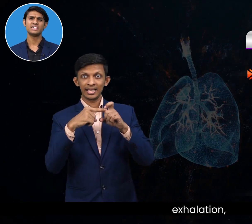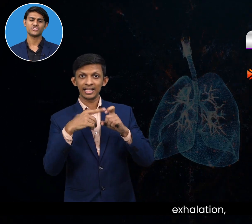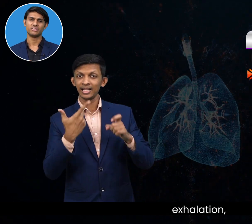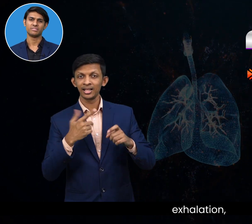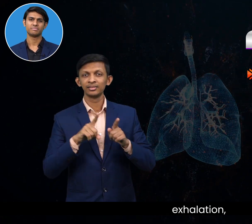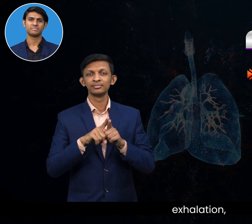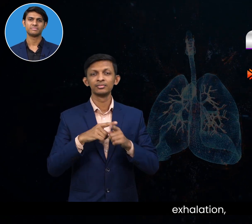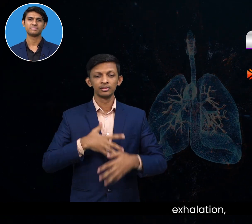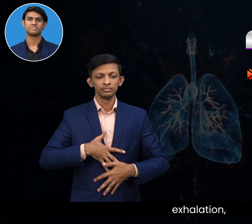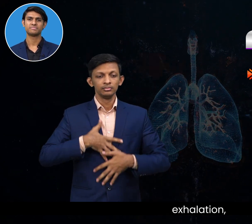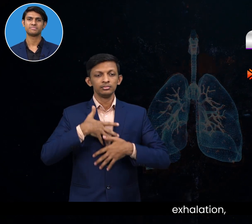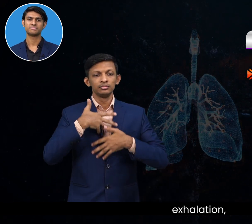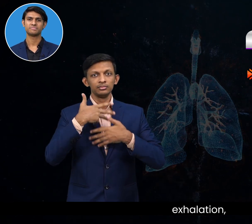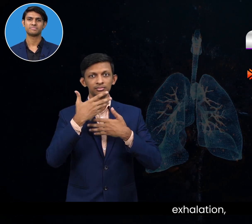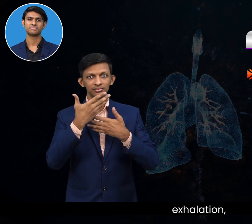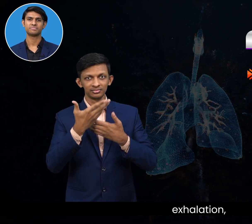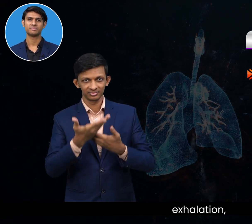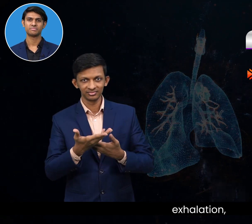exhalation,